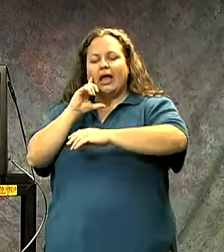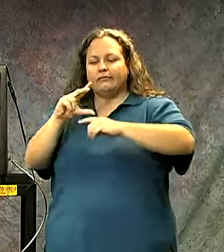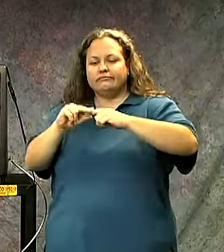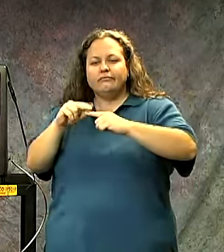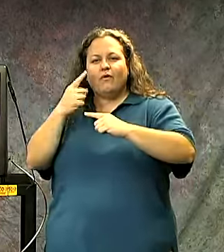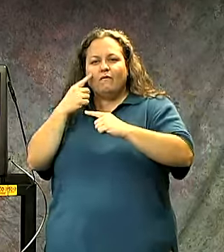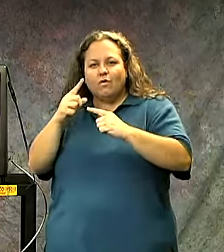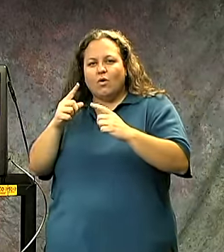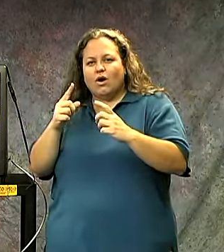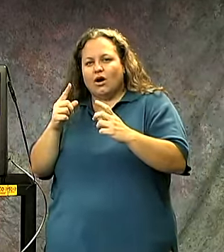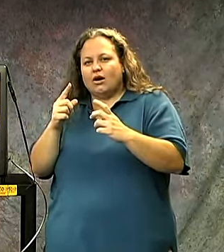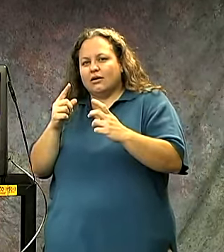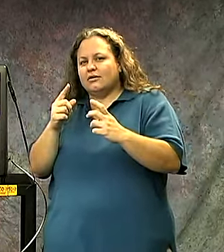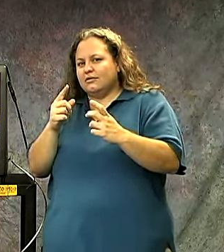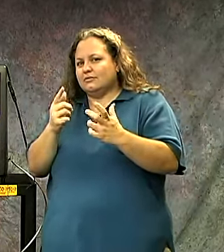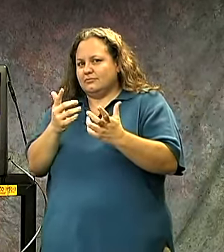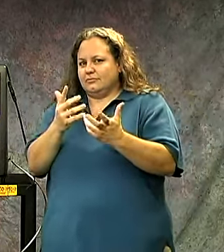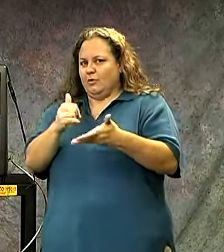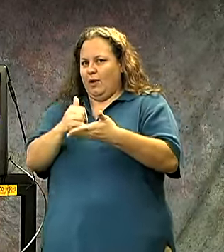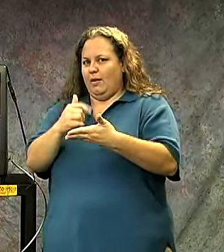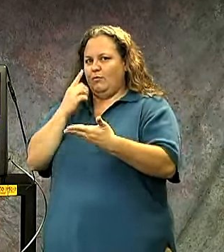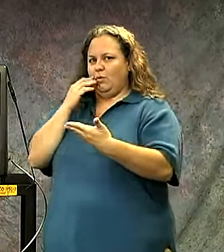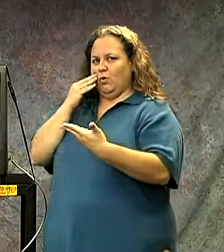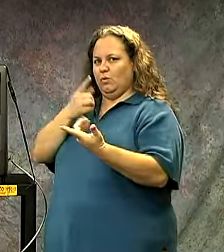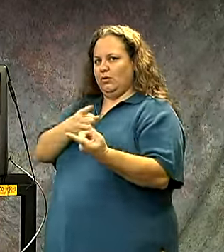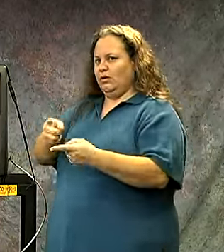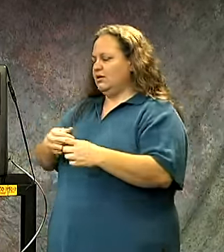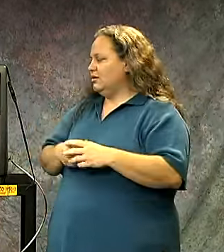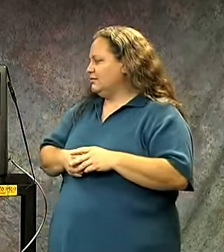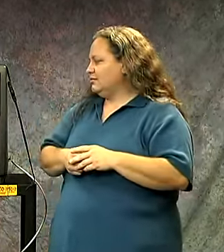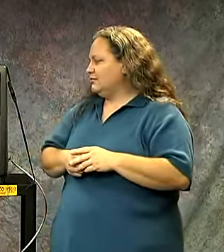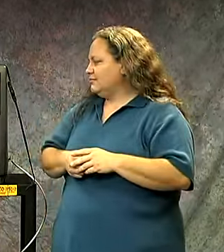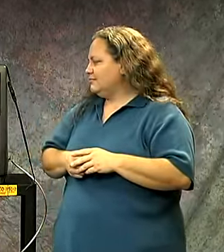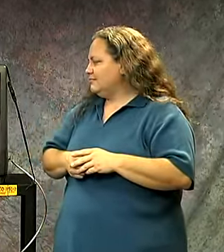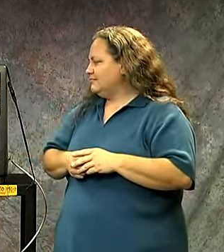equipment, a blood pressure cuff,